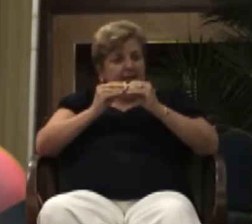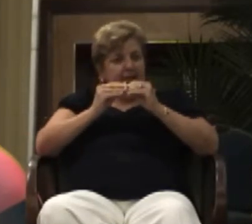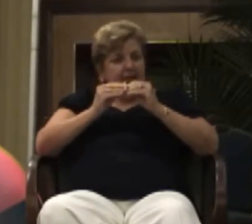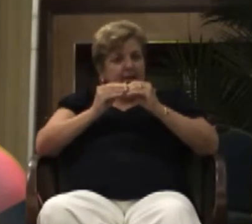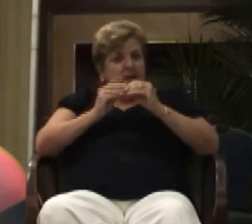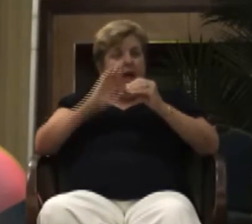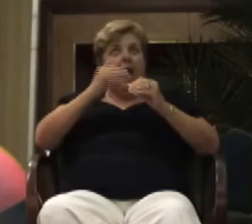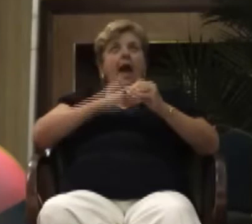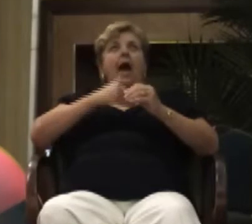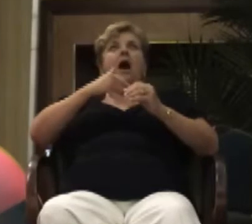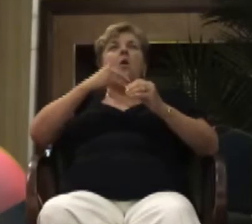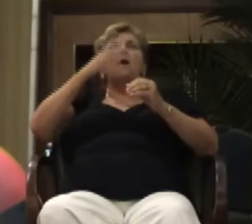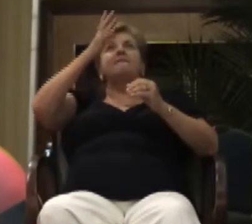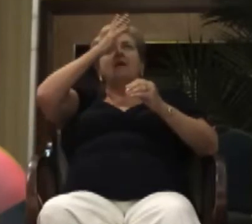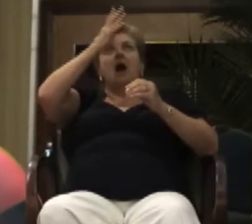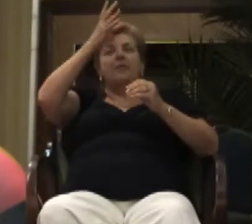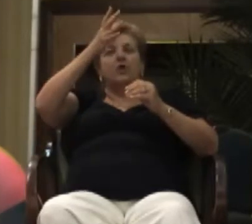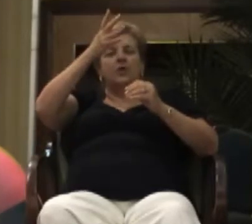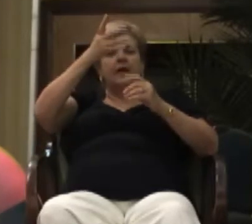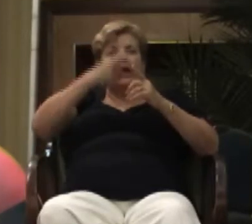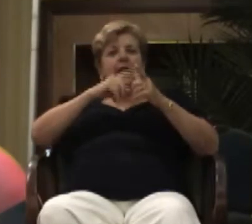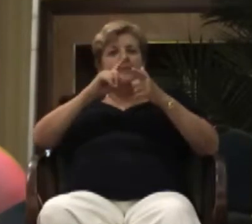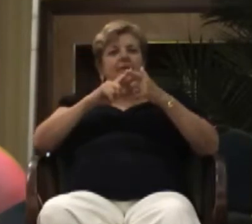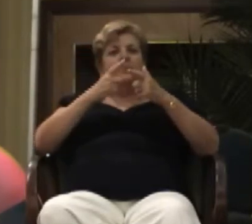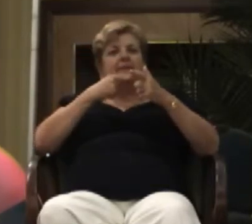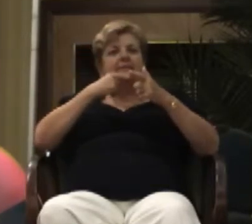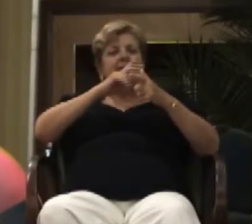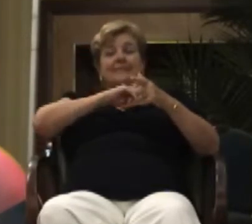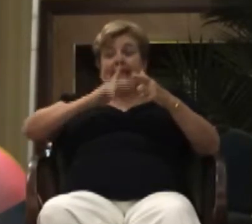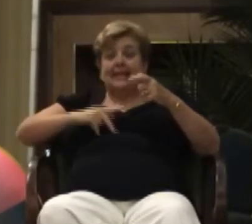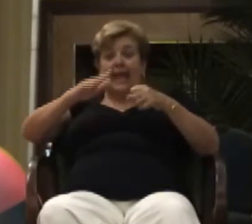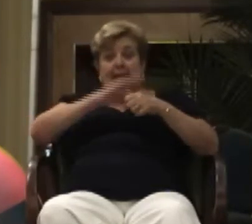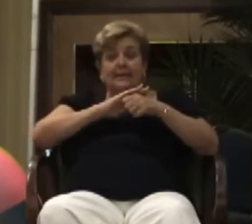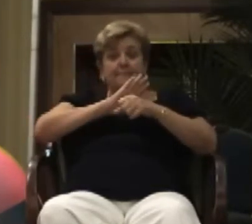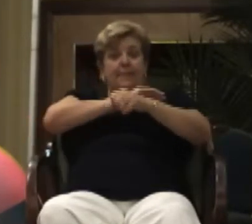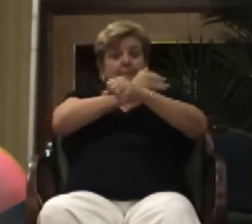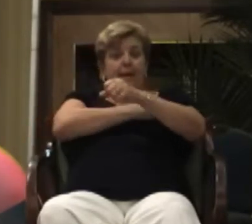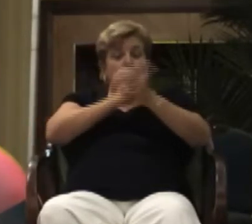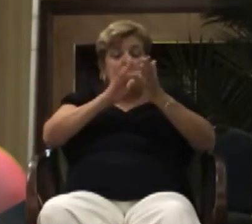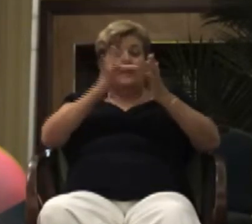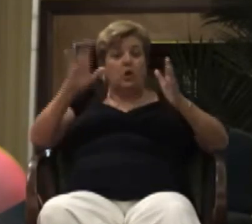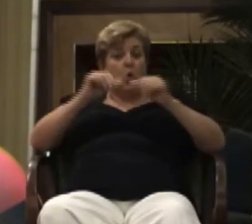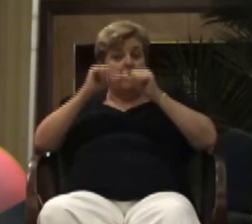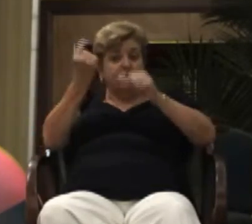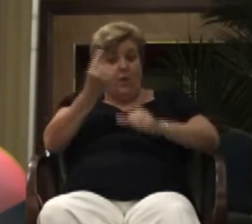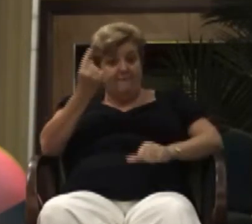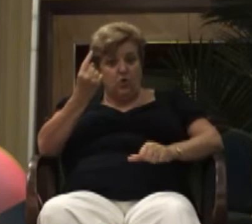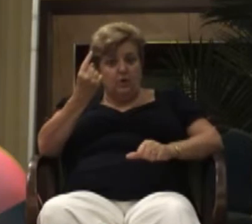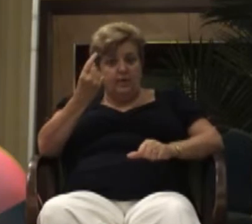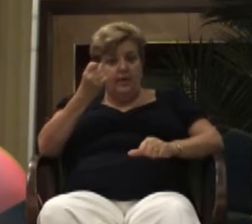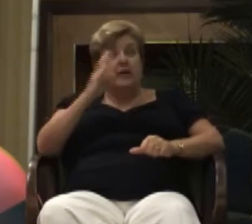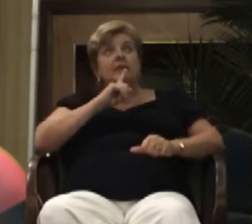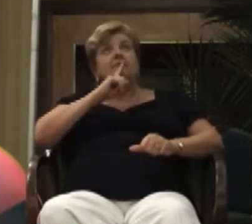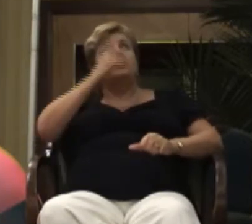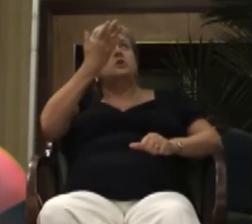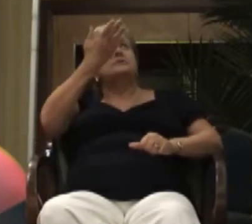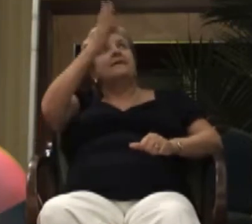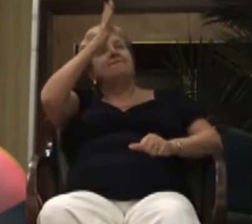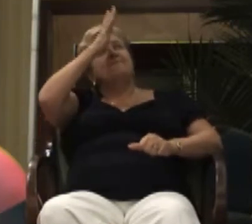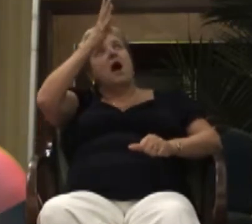Father," and then he said there's a line that says, "The kingdom and the power and the glory forever." He said, if there's a father there who's a king, it means that you and I are a